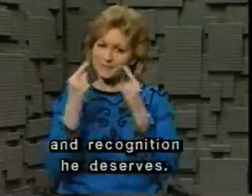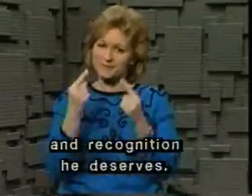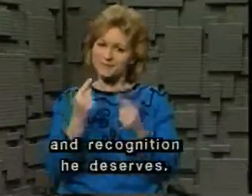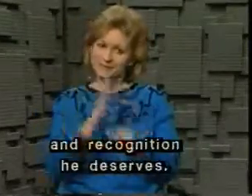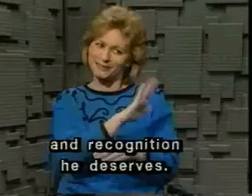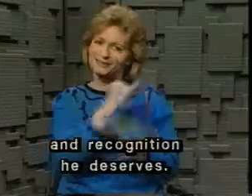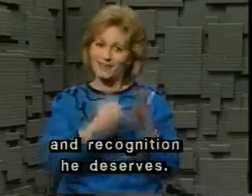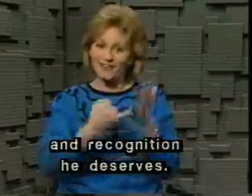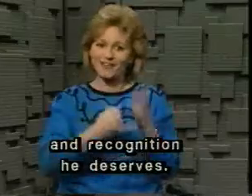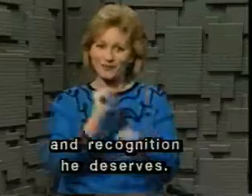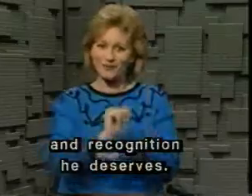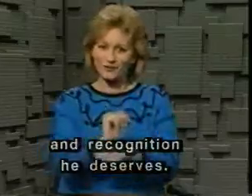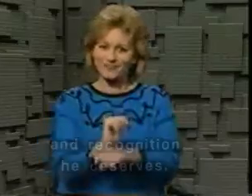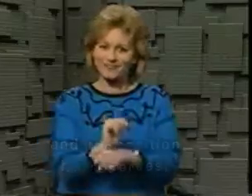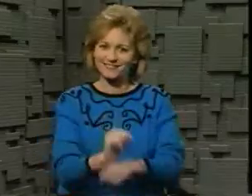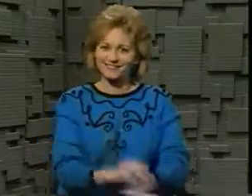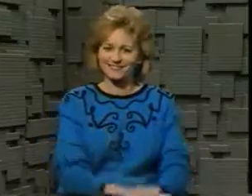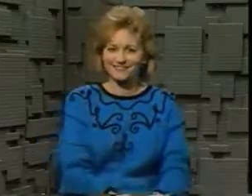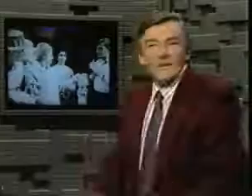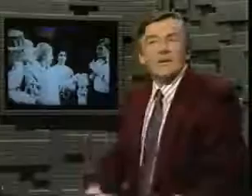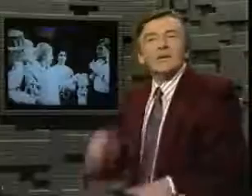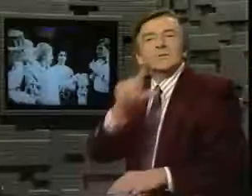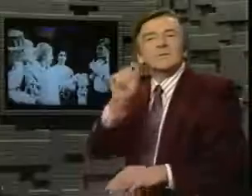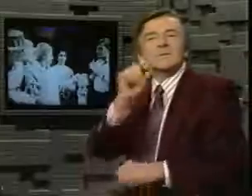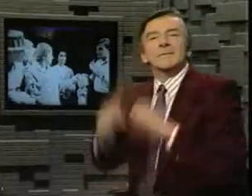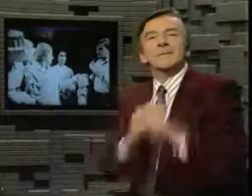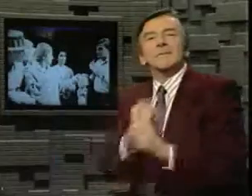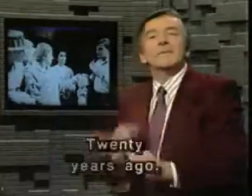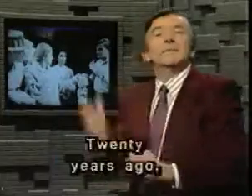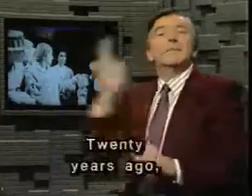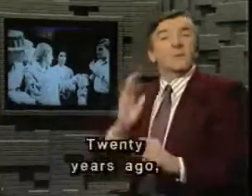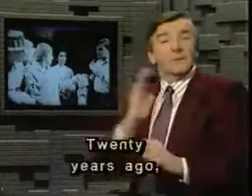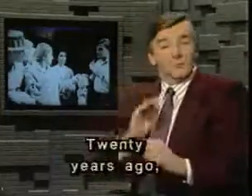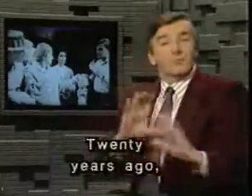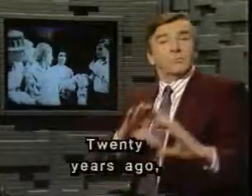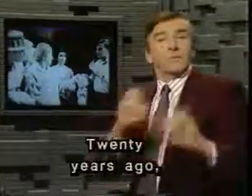and recognition he deserves. 20 years ago,